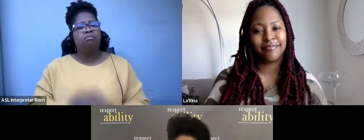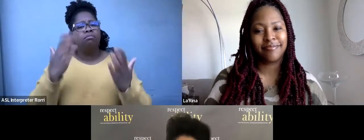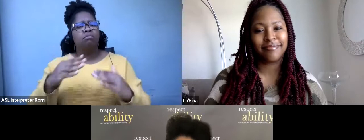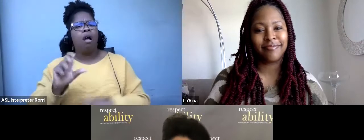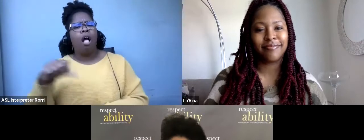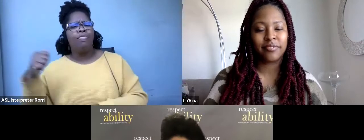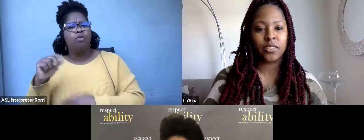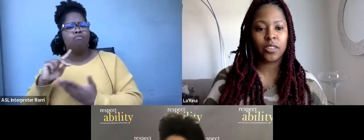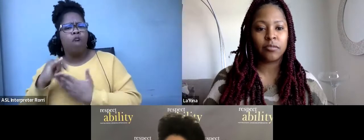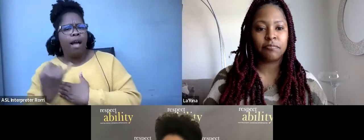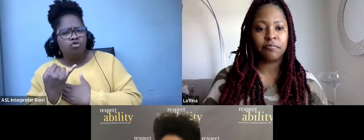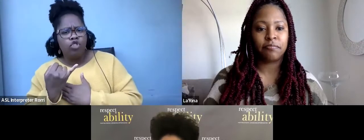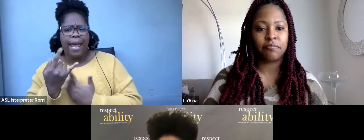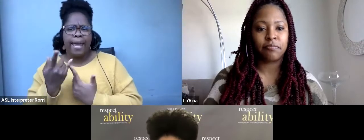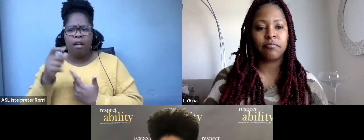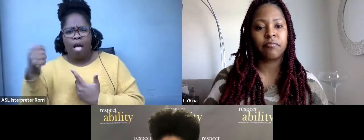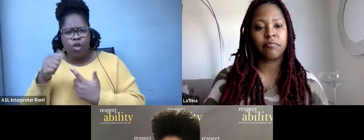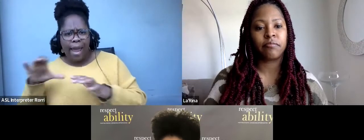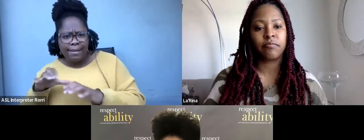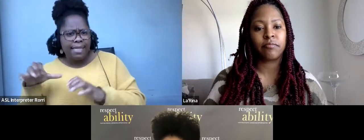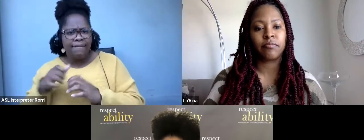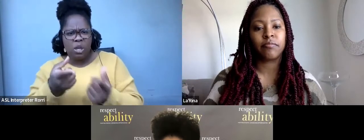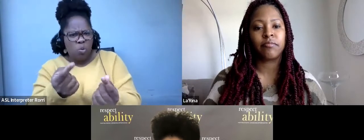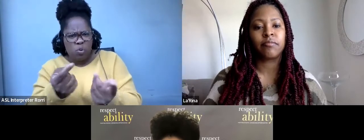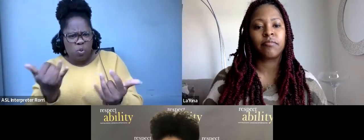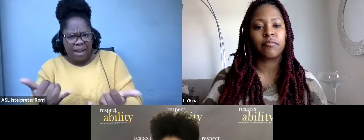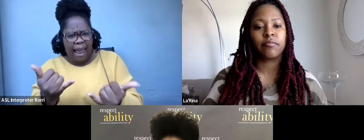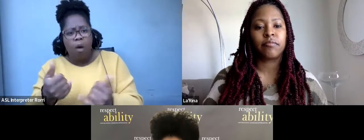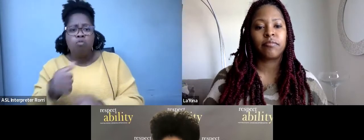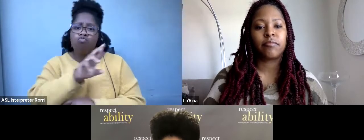currently that you like to share with this audience?